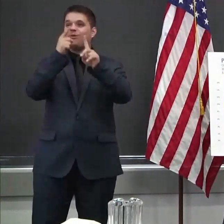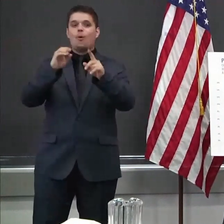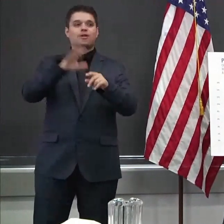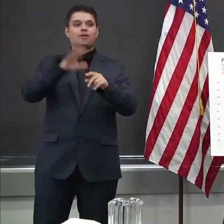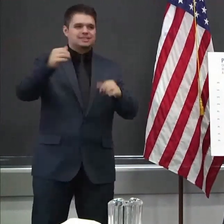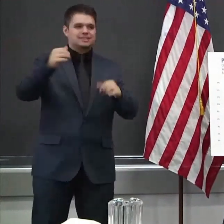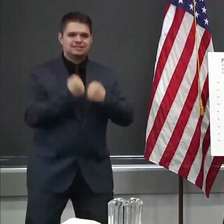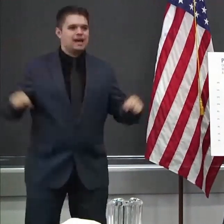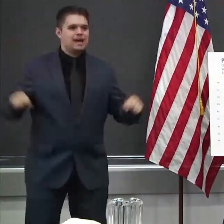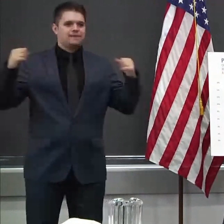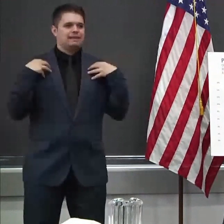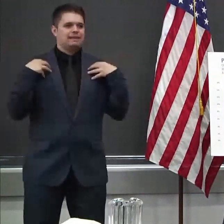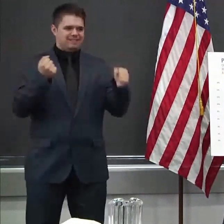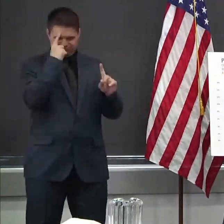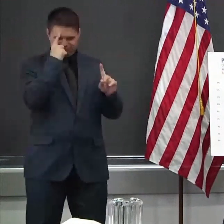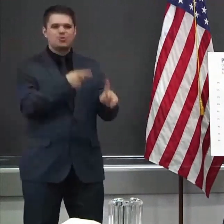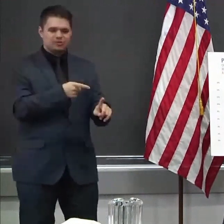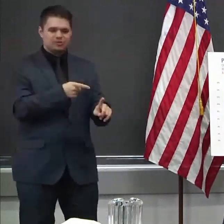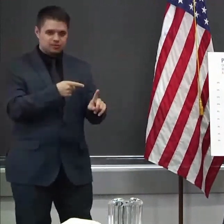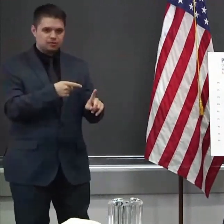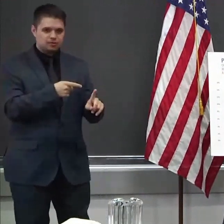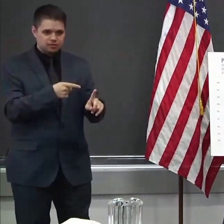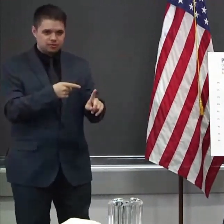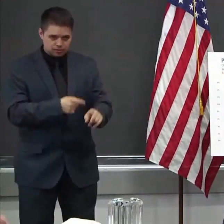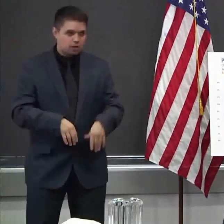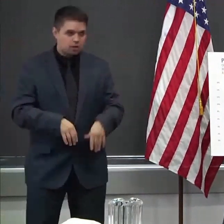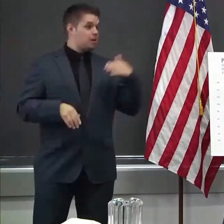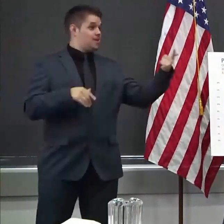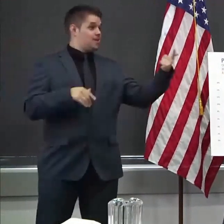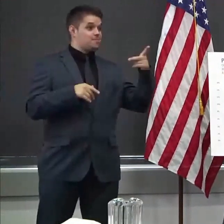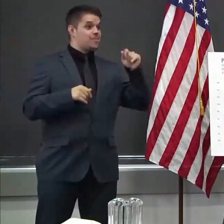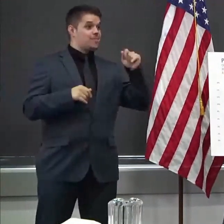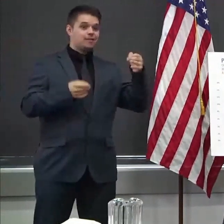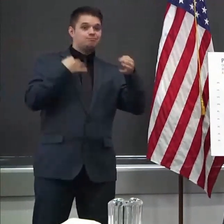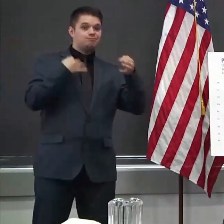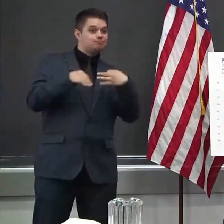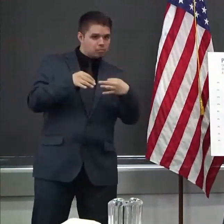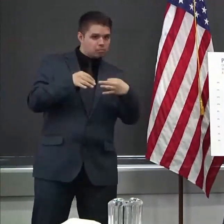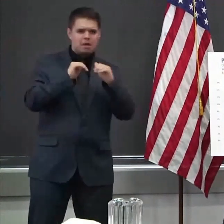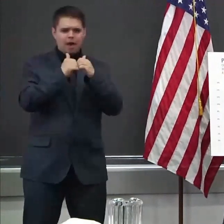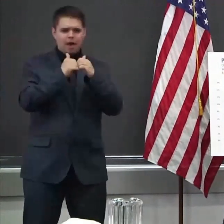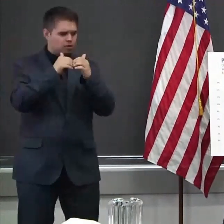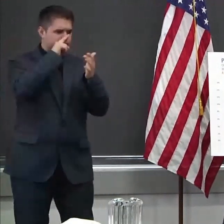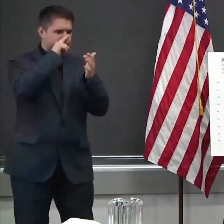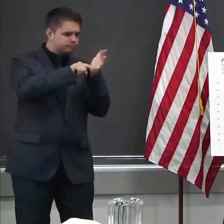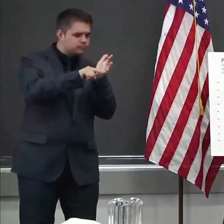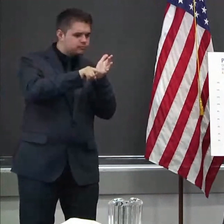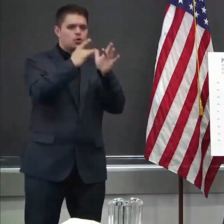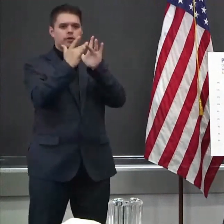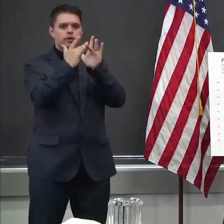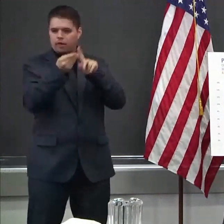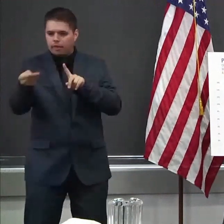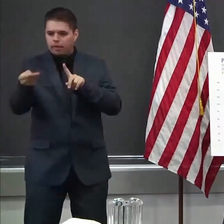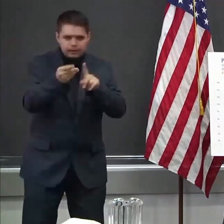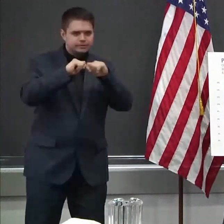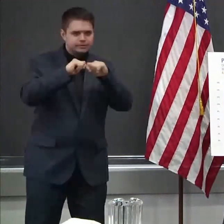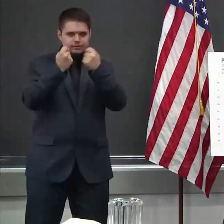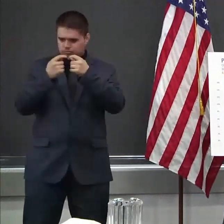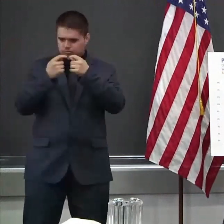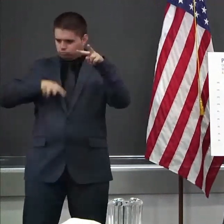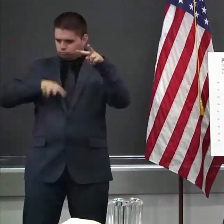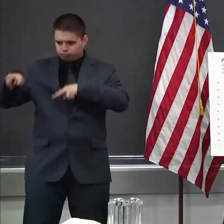tracing teams that are being deployed around the state, as well as the latest updates on the state's testing